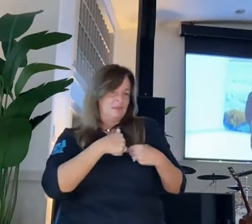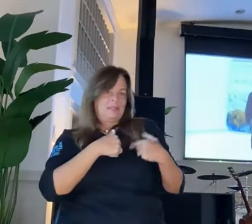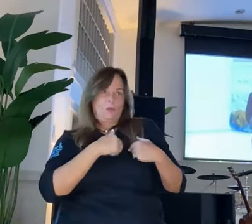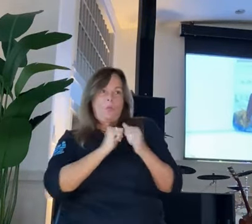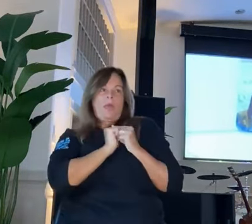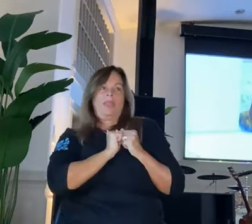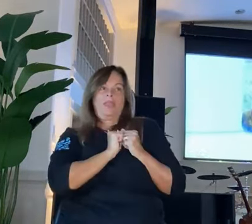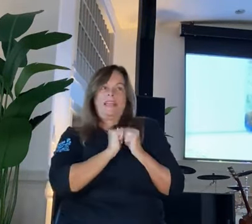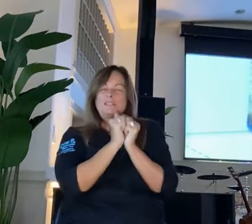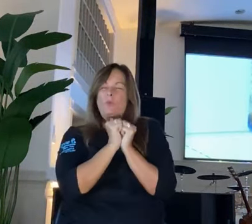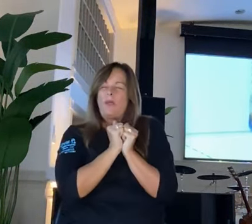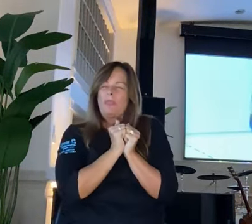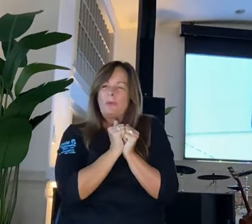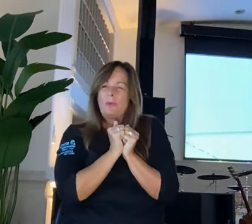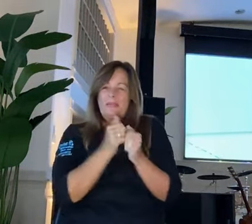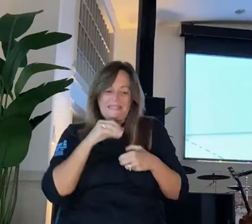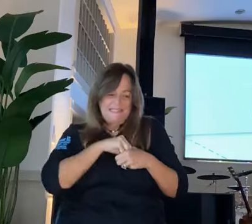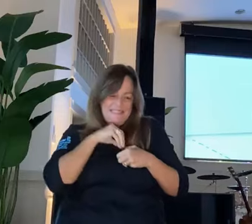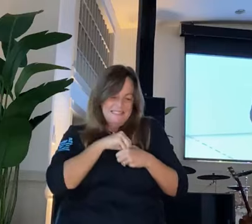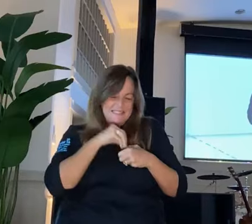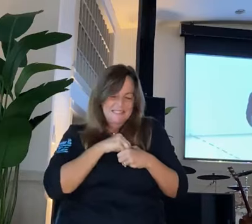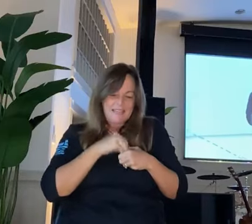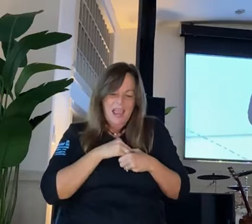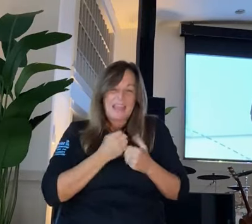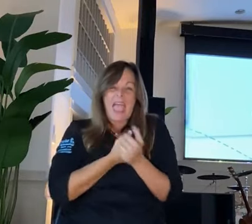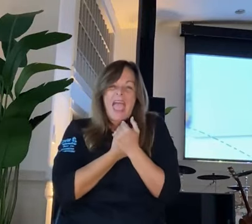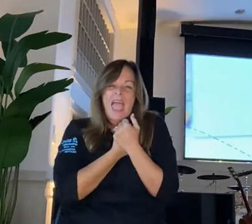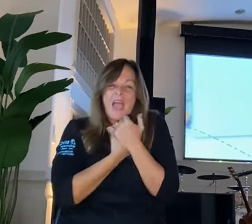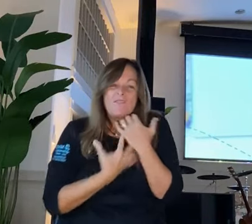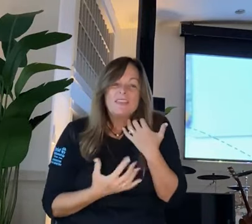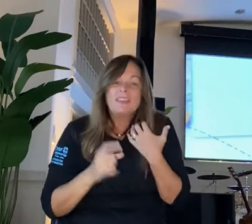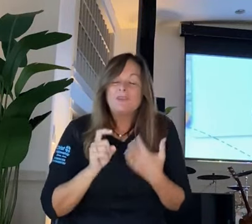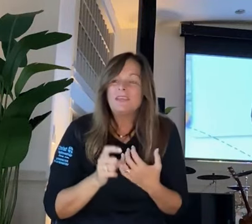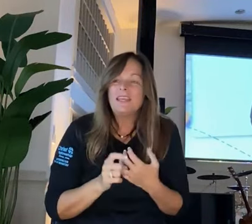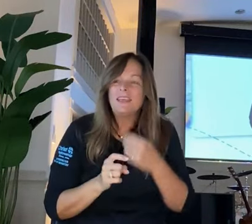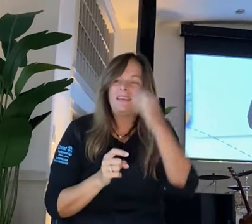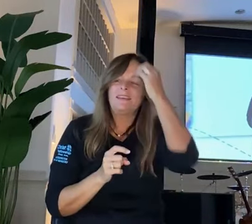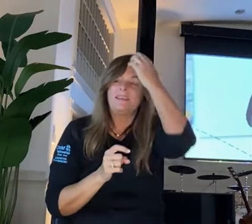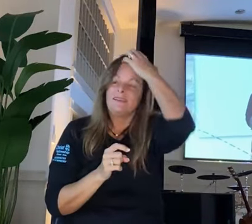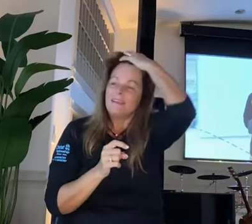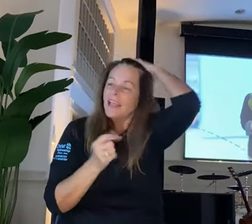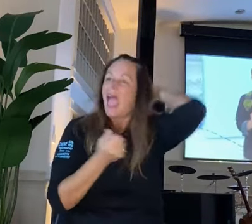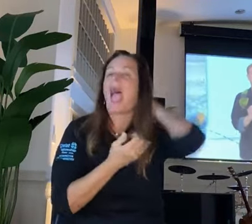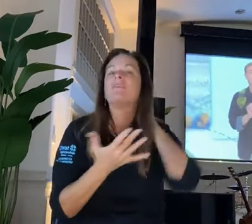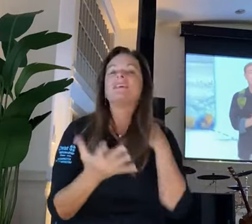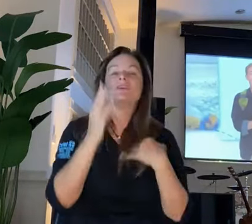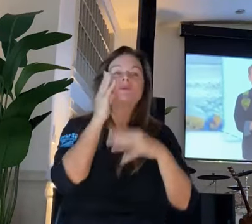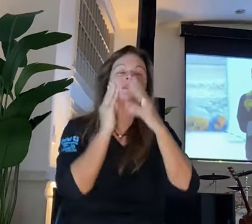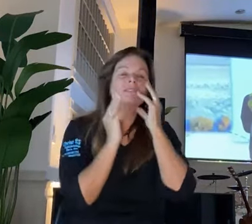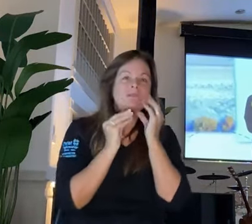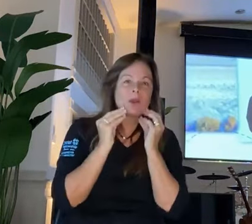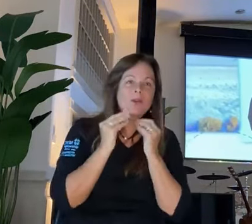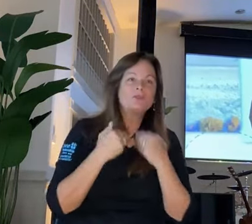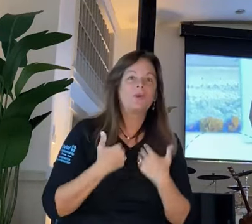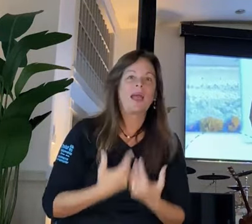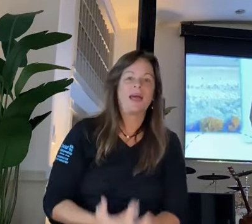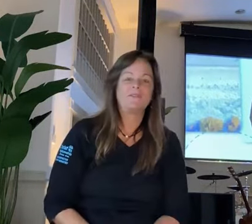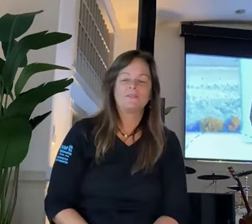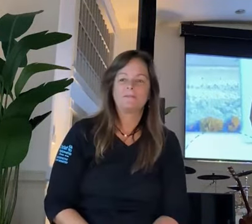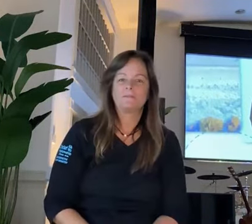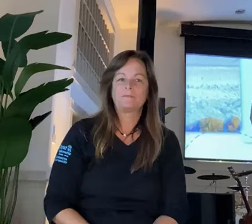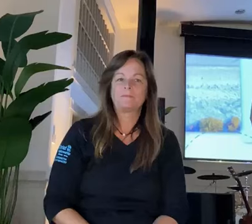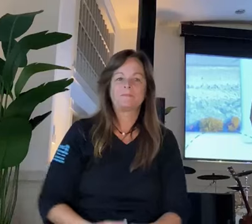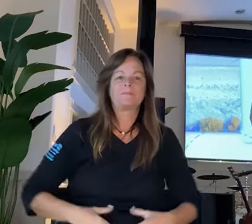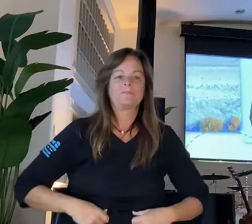of God inside of you has everything that you need to experience the life you've been created